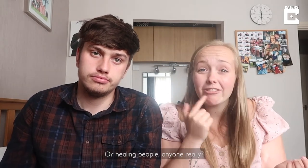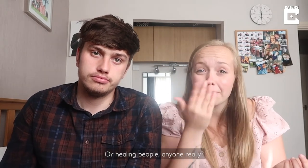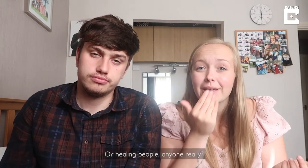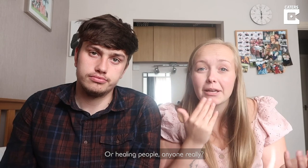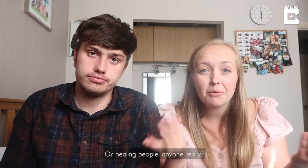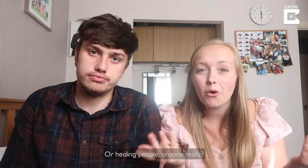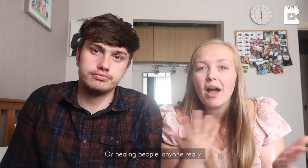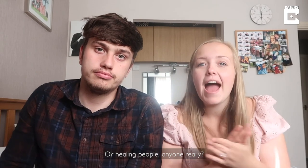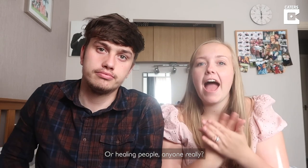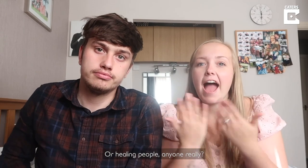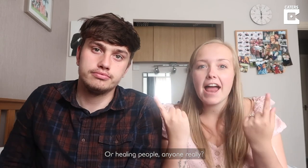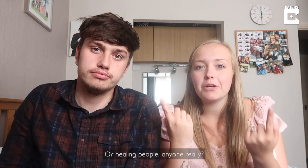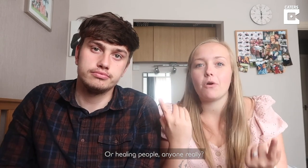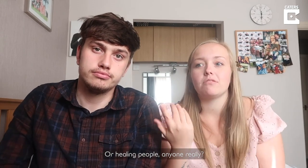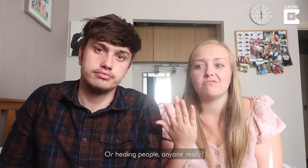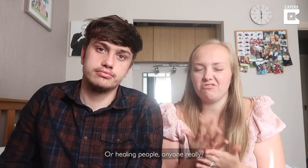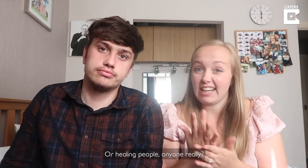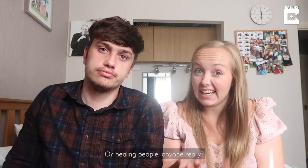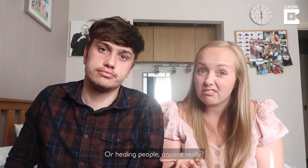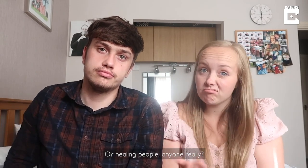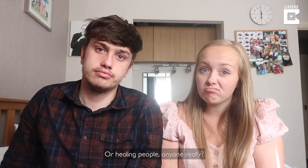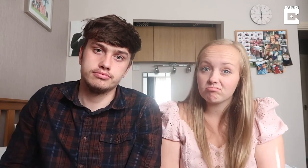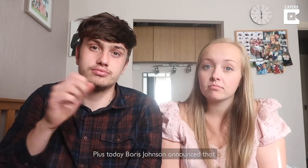hearing people, anyone really.